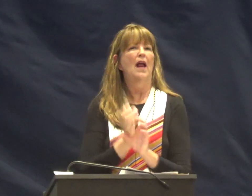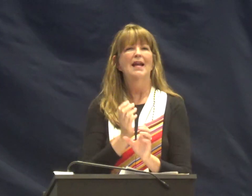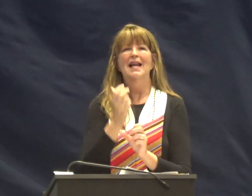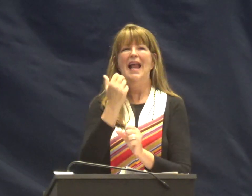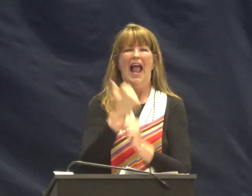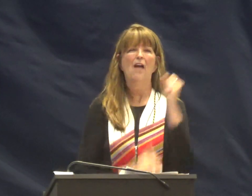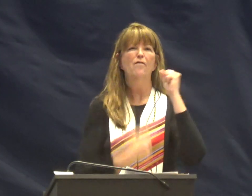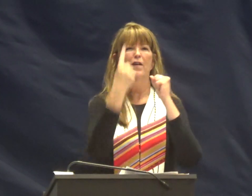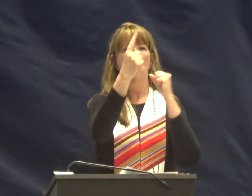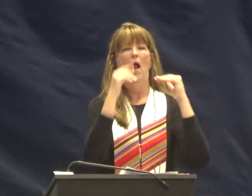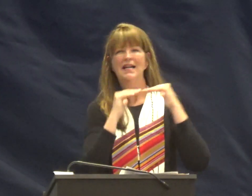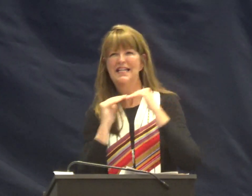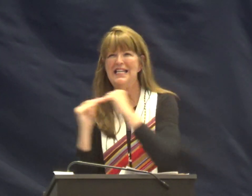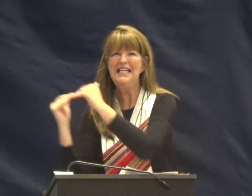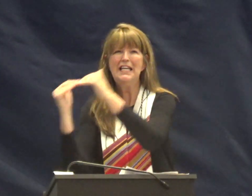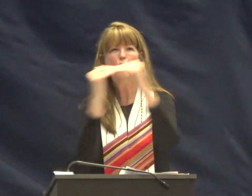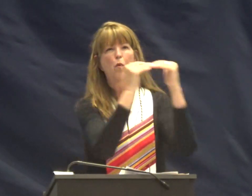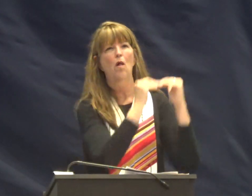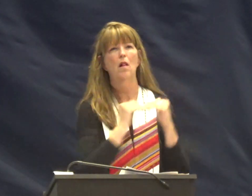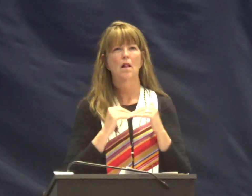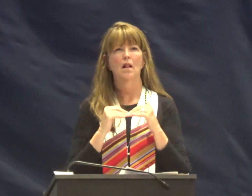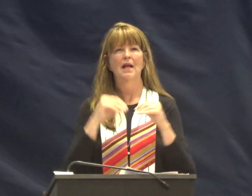because God created everyone equally